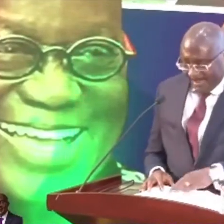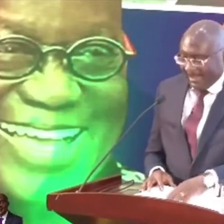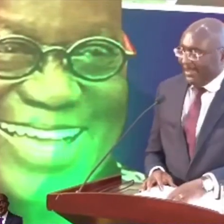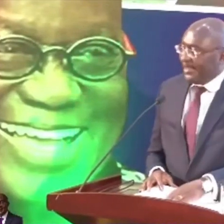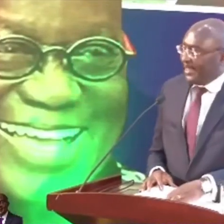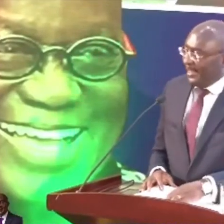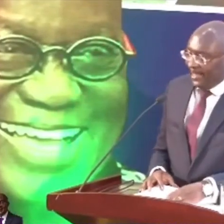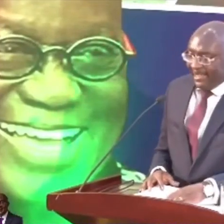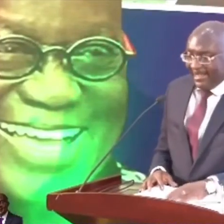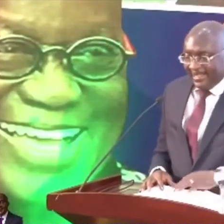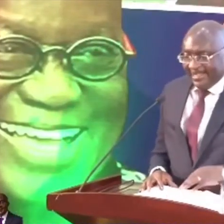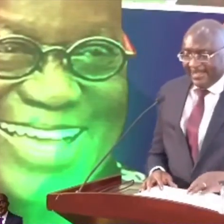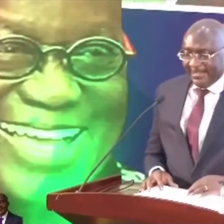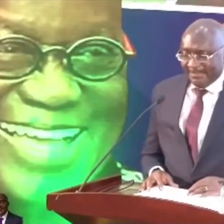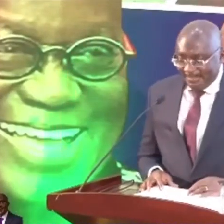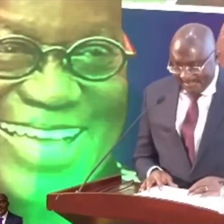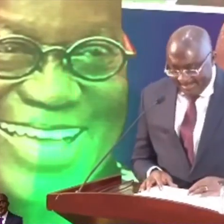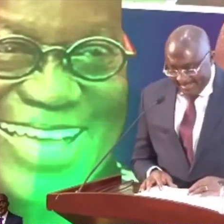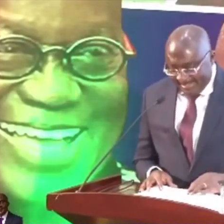The Second Lady,